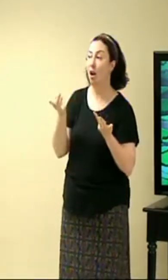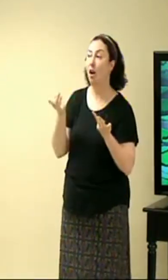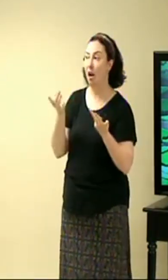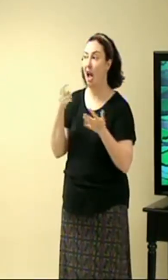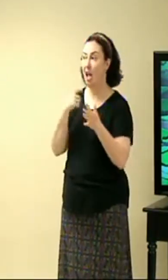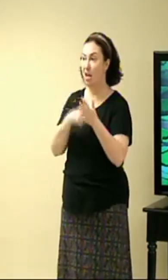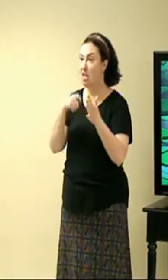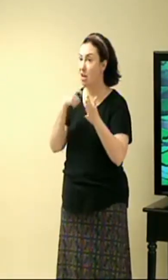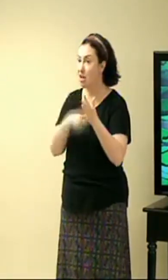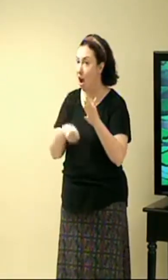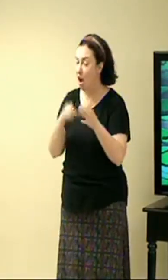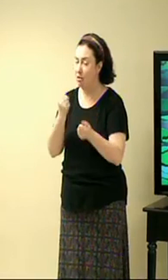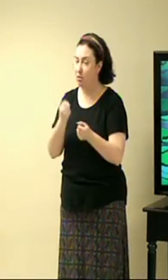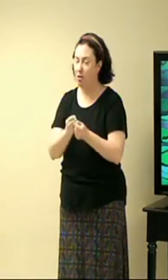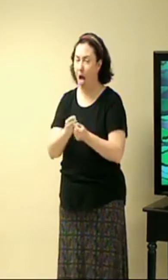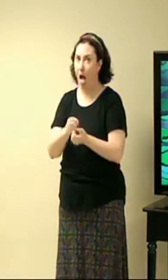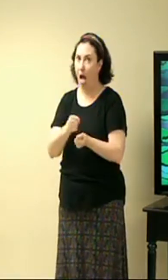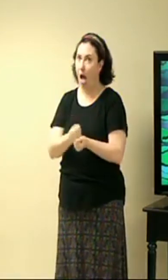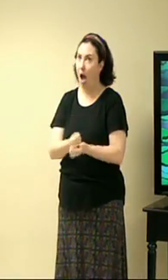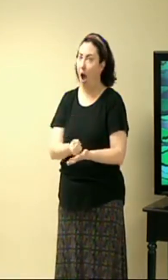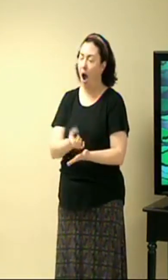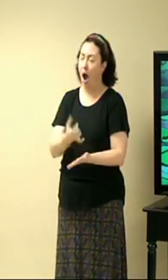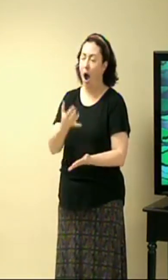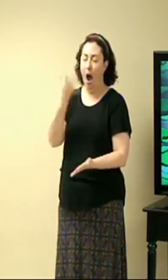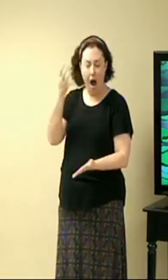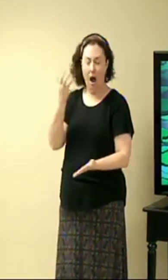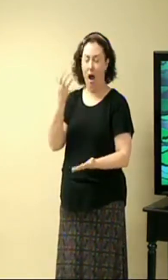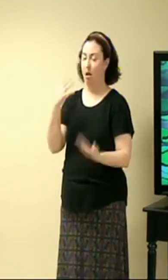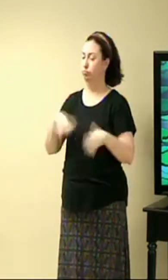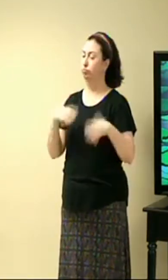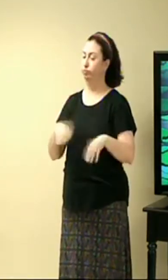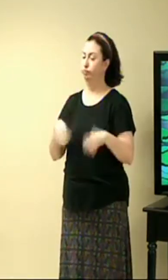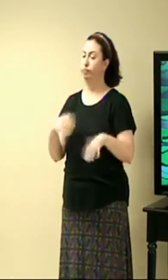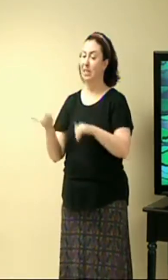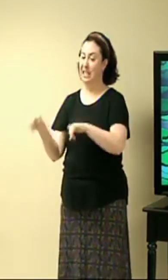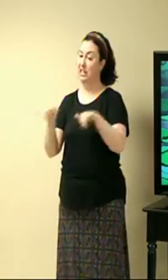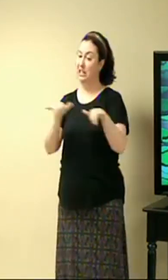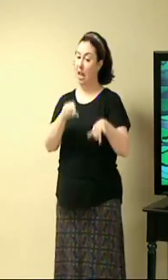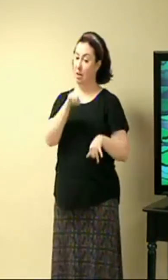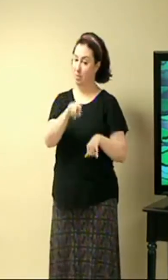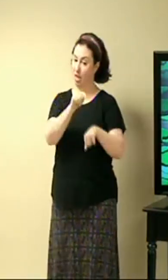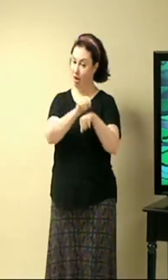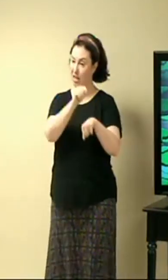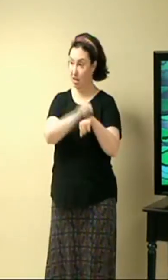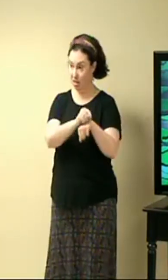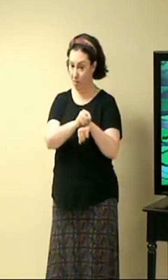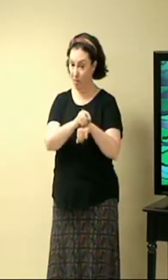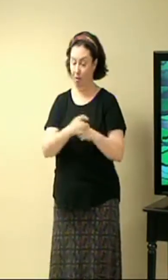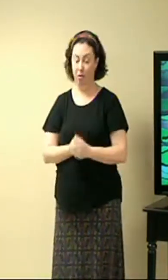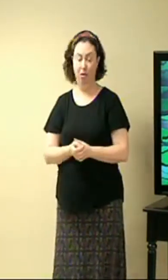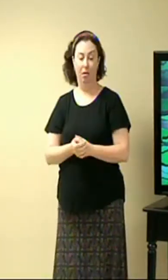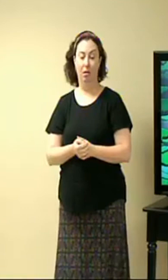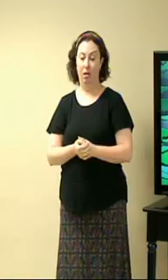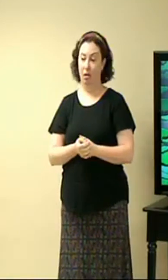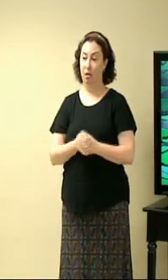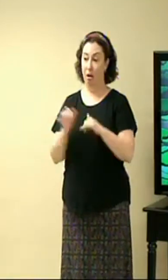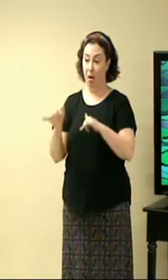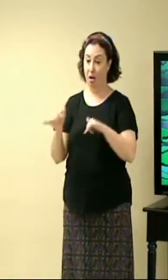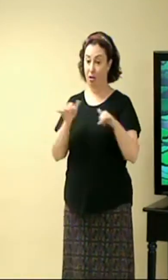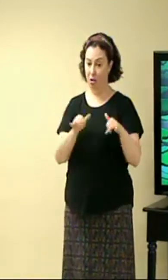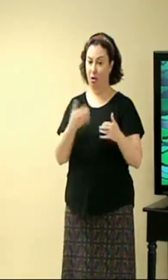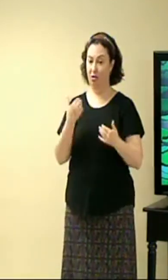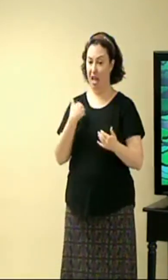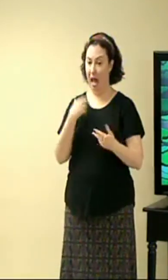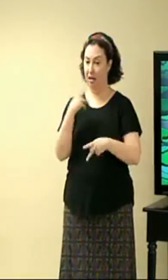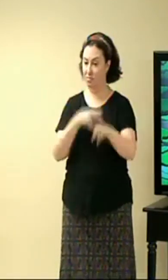$10 for something that cost them 50 cents. It's insane. And that's what was happening in the temple. But not only did you have people selling money, we also see that